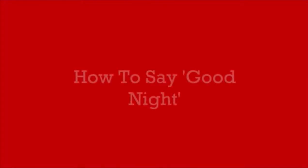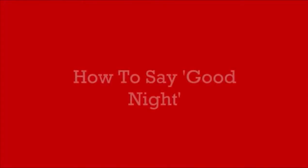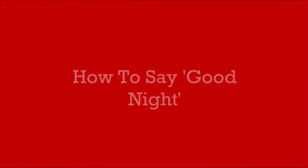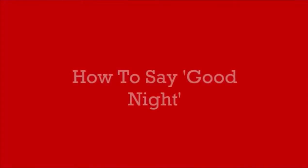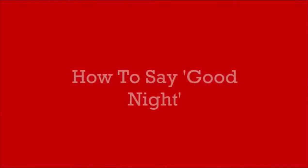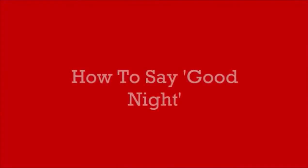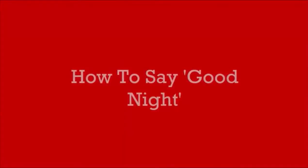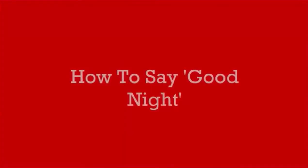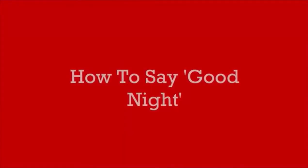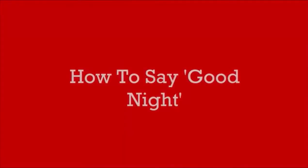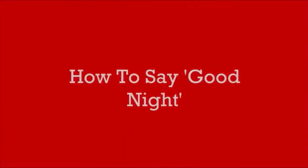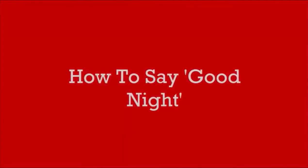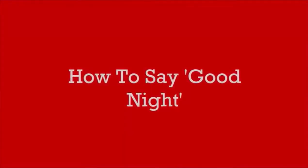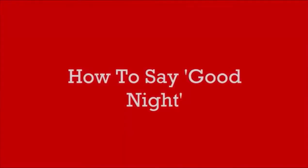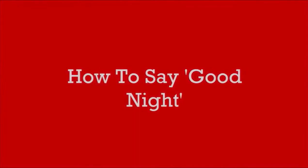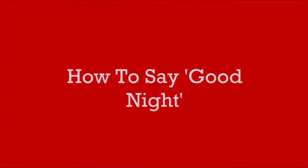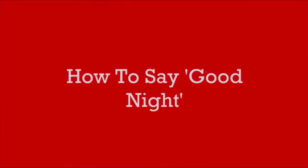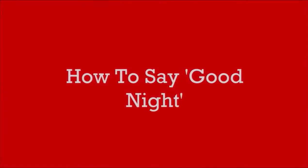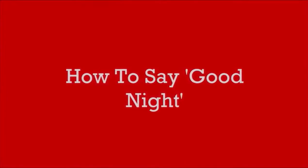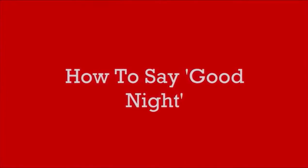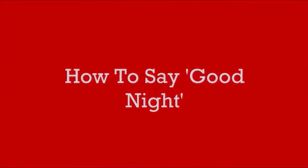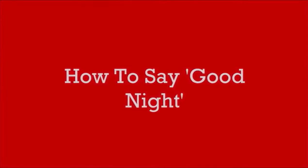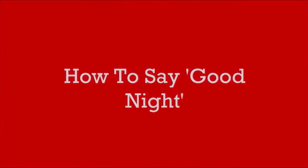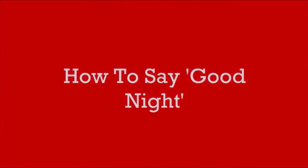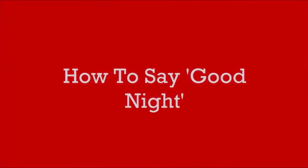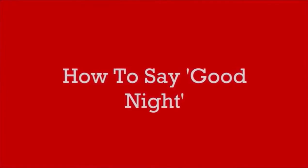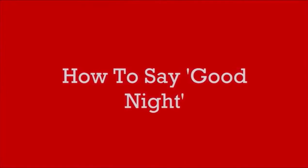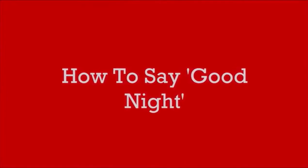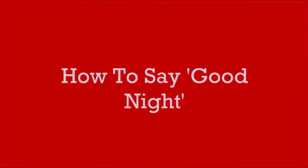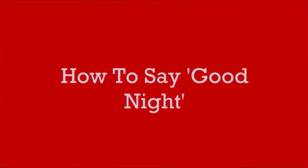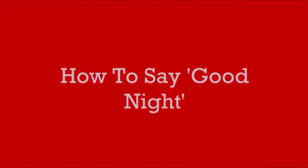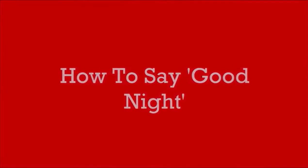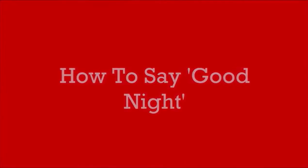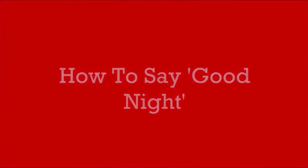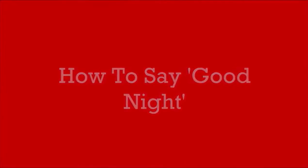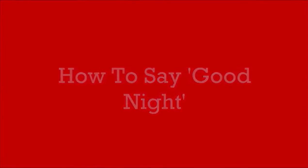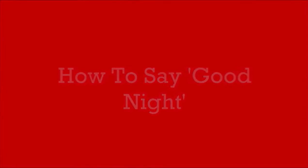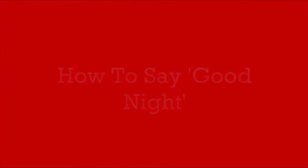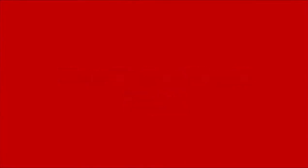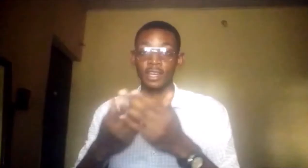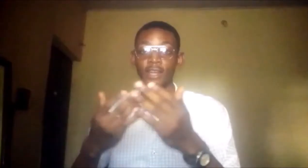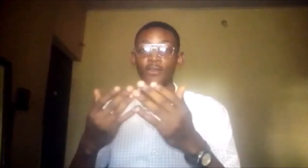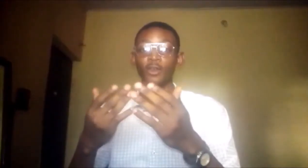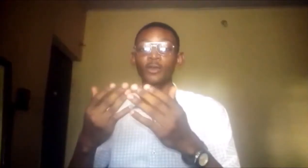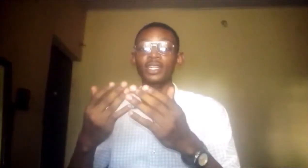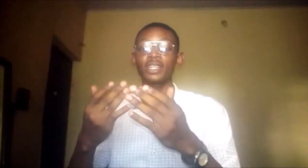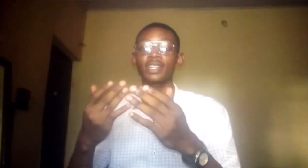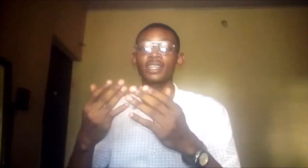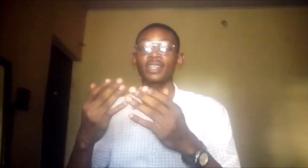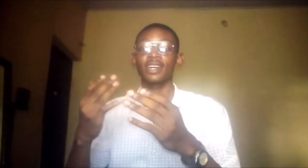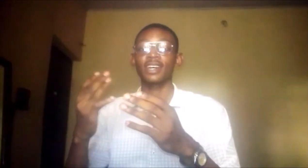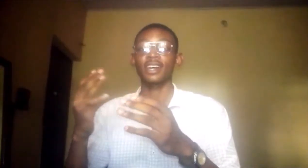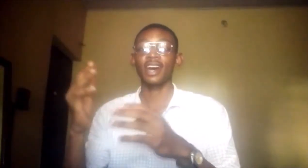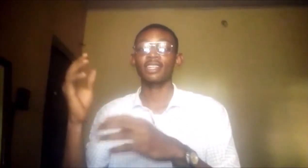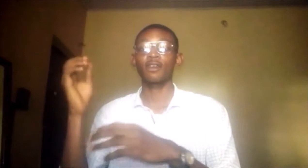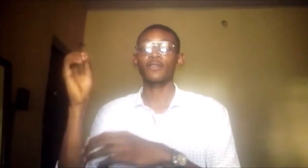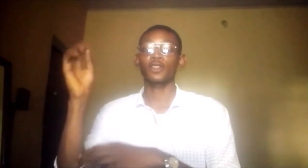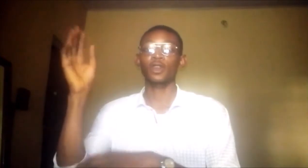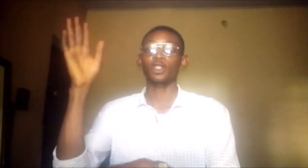to learn the sign for good night. And I believe we all know the sign for good. And following the idea of the sun